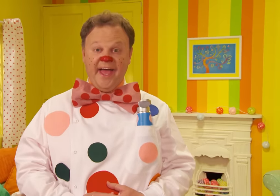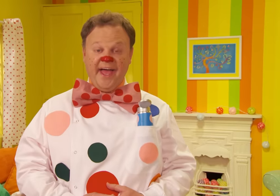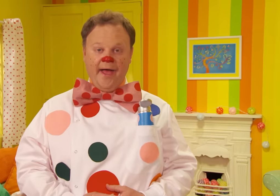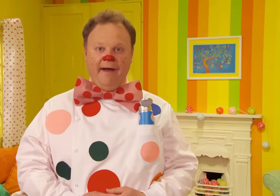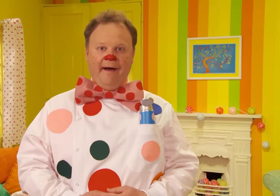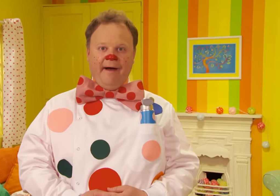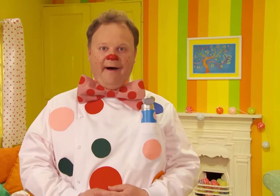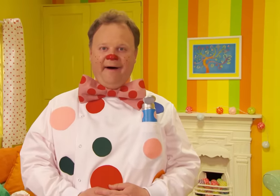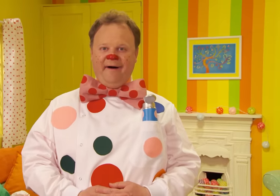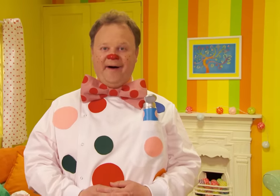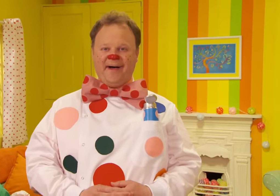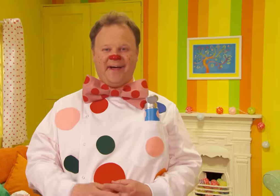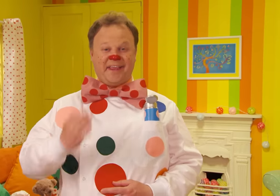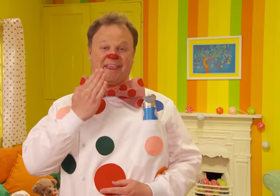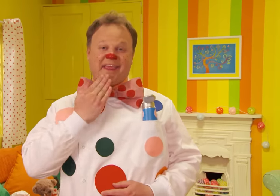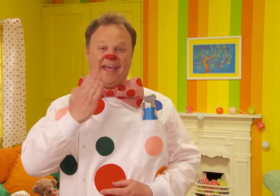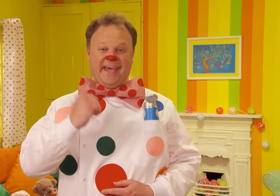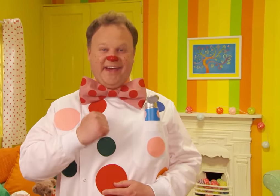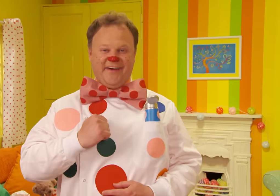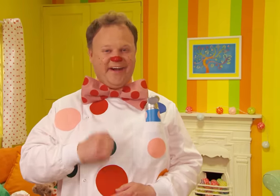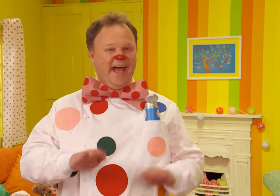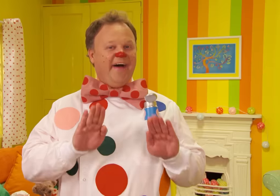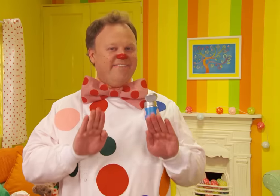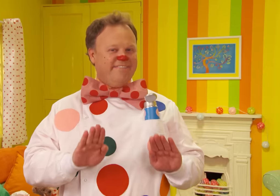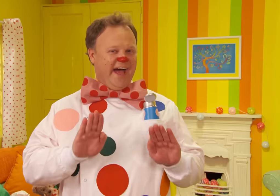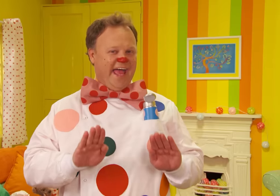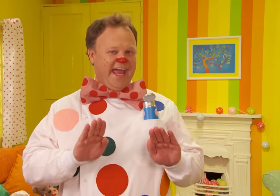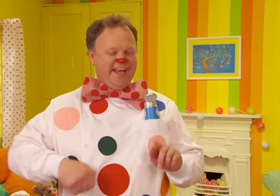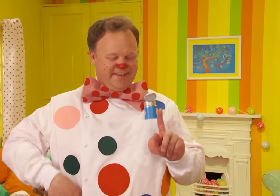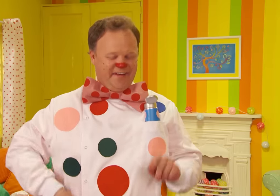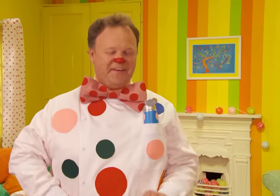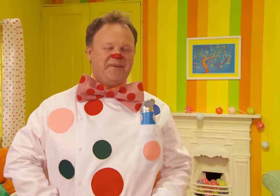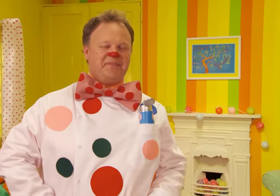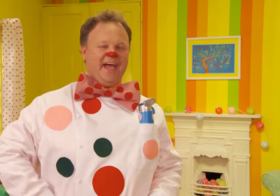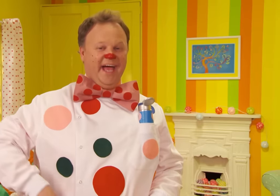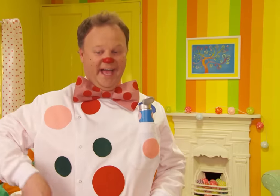you deserve a sticker too. Thank you. Wait.